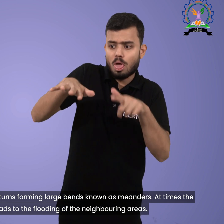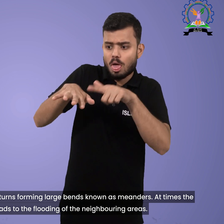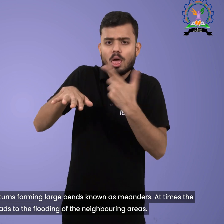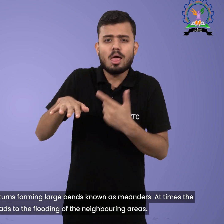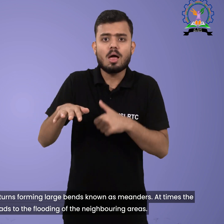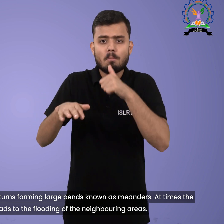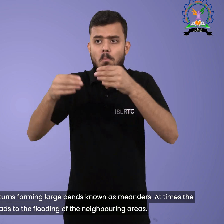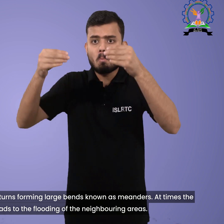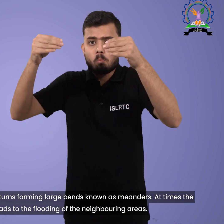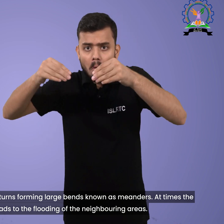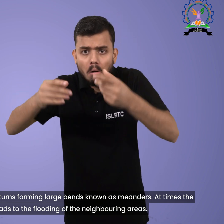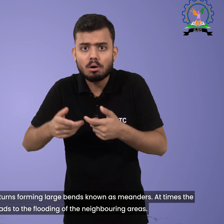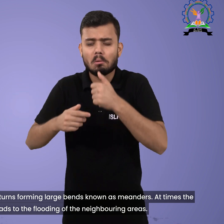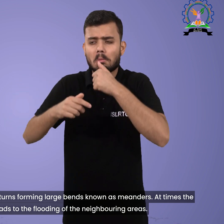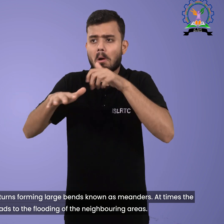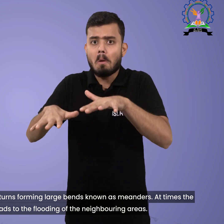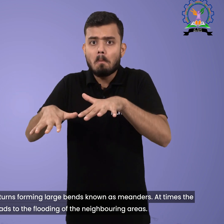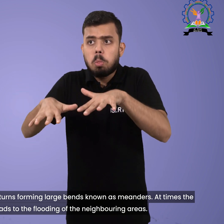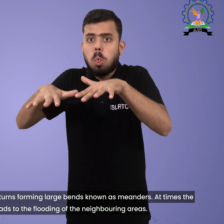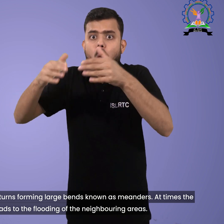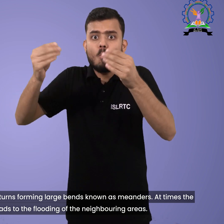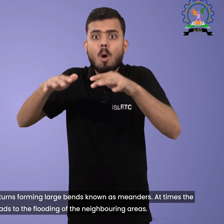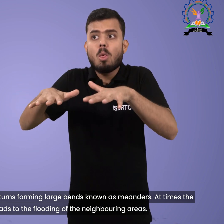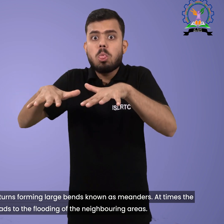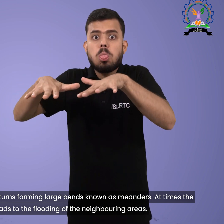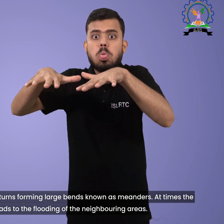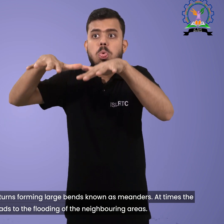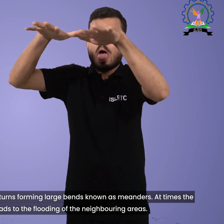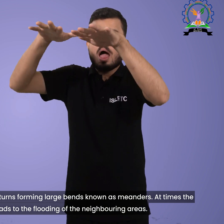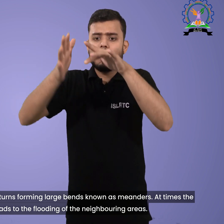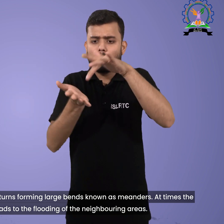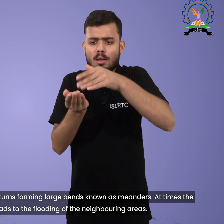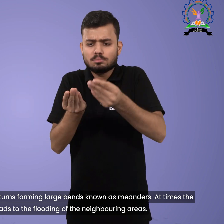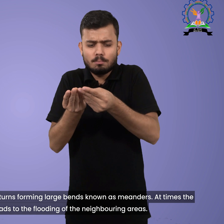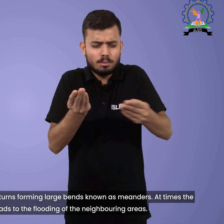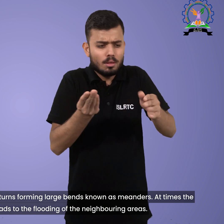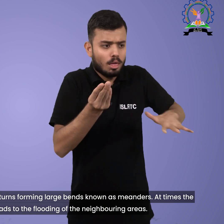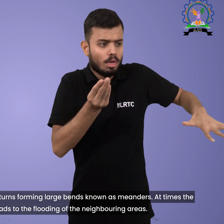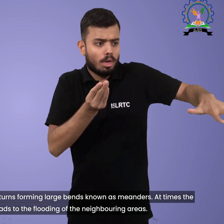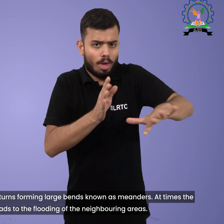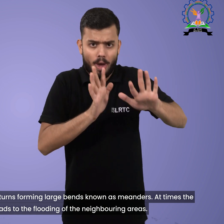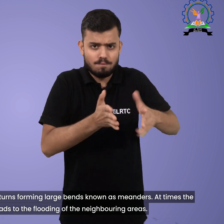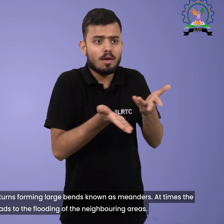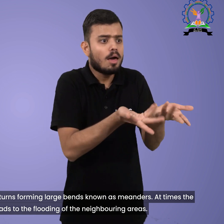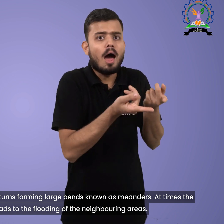river overflows its banks. This leads to the flooding of the neighboring areas.